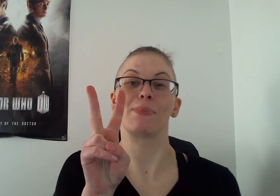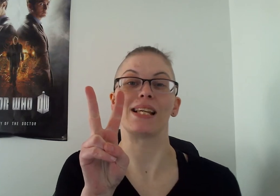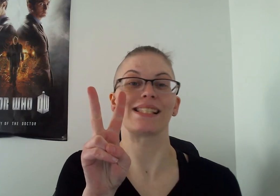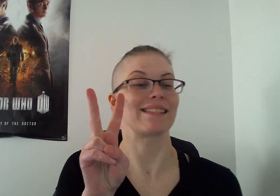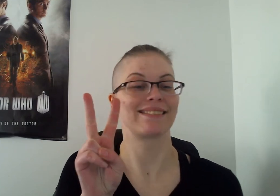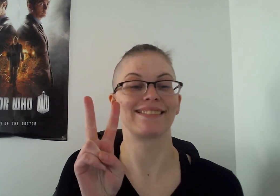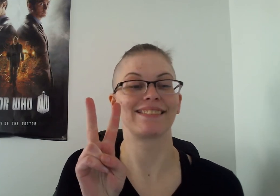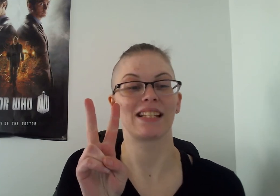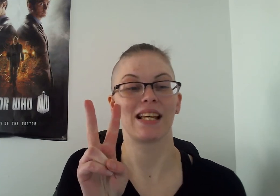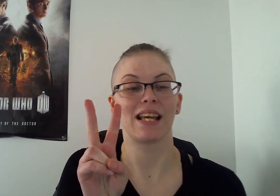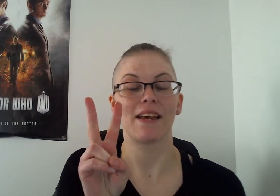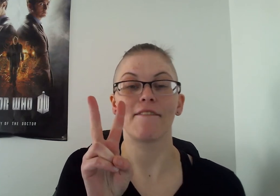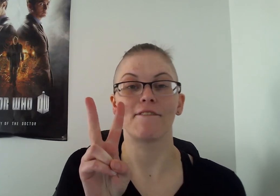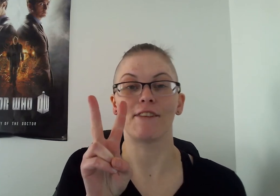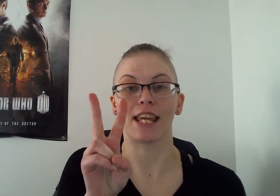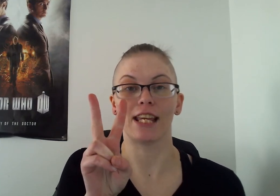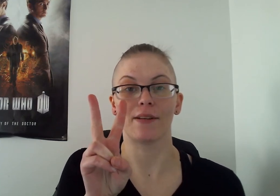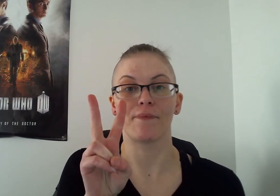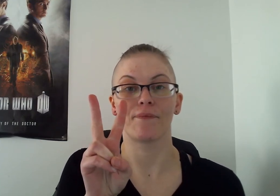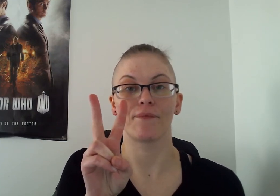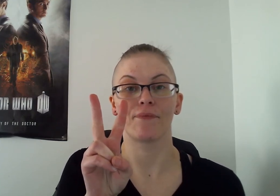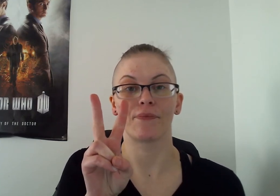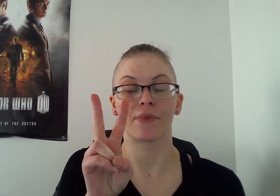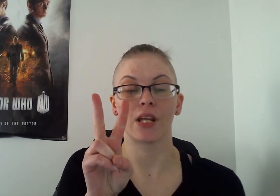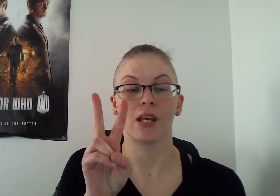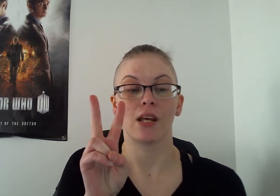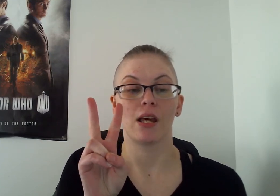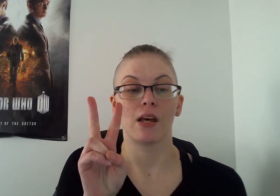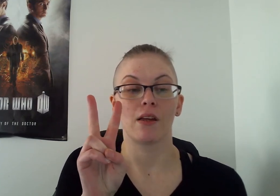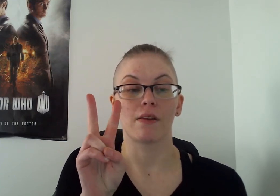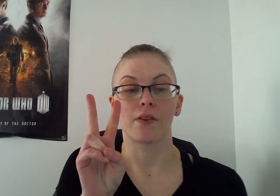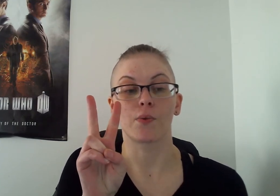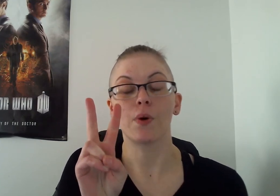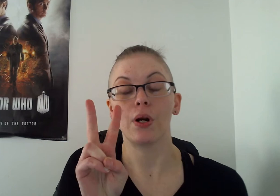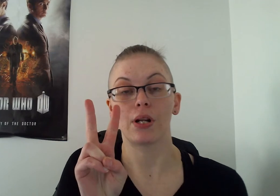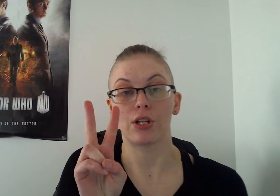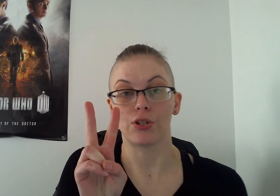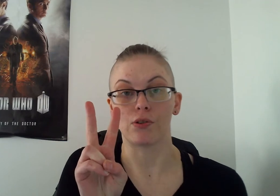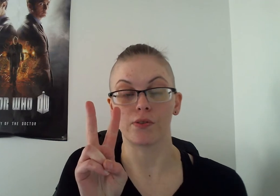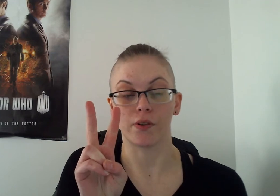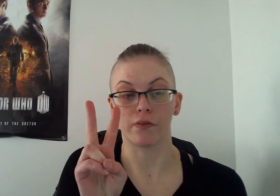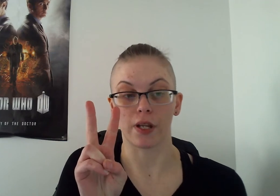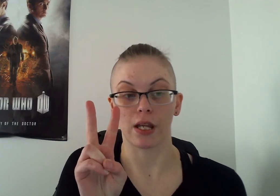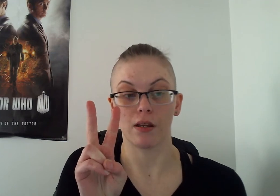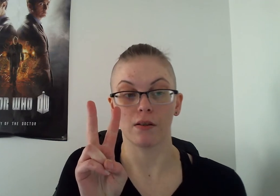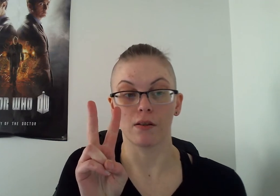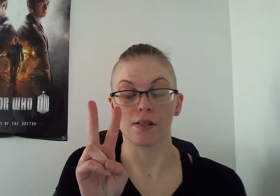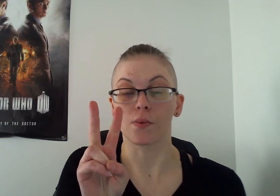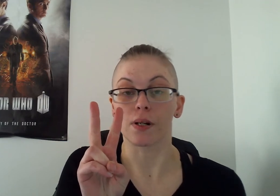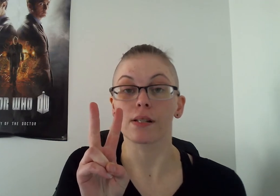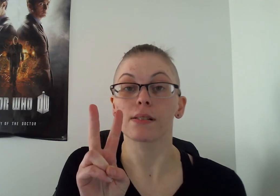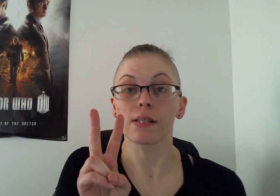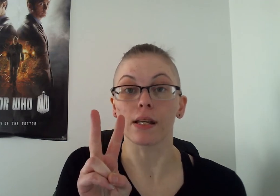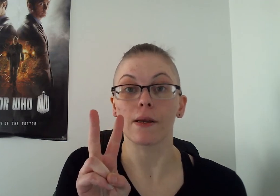Peace. V. Now the word I chose for V is the word C,